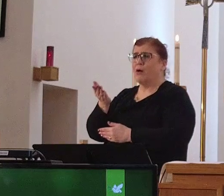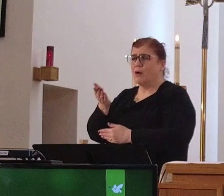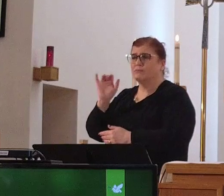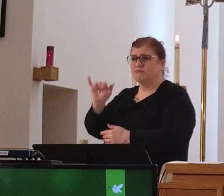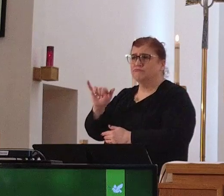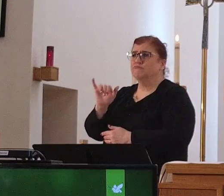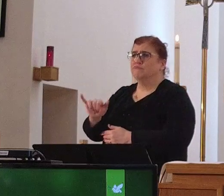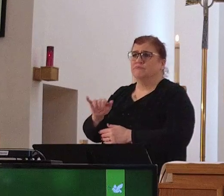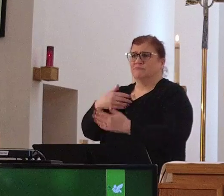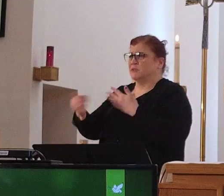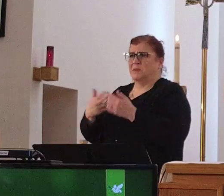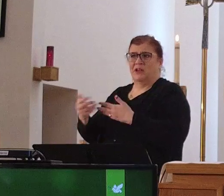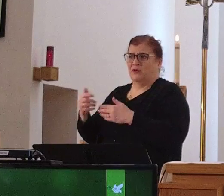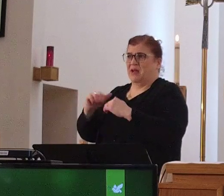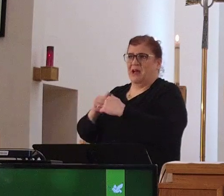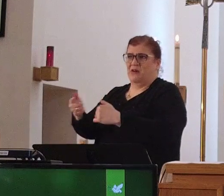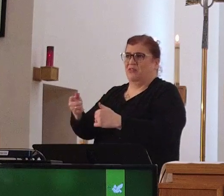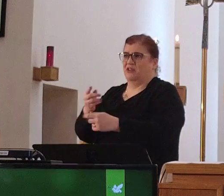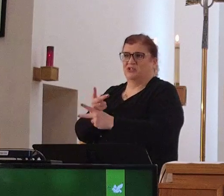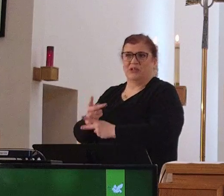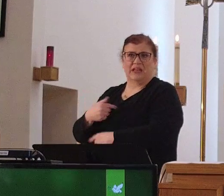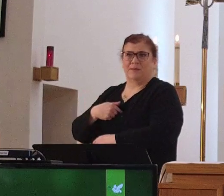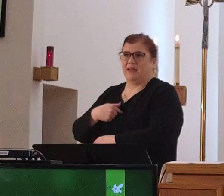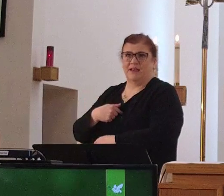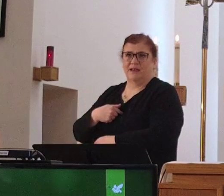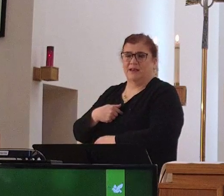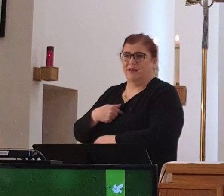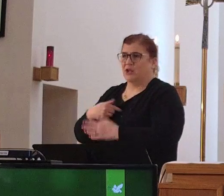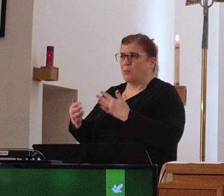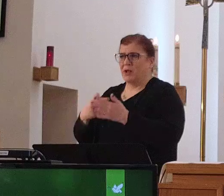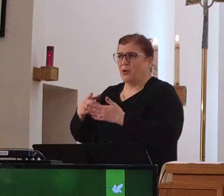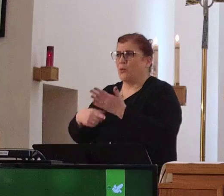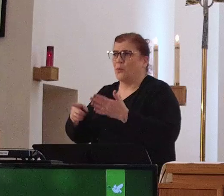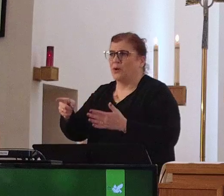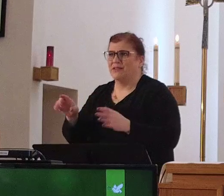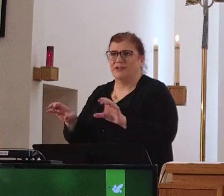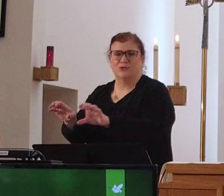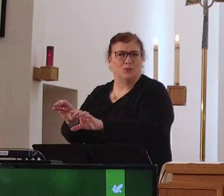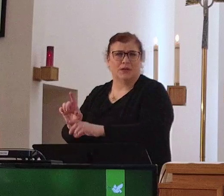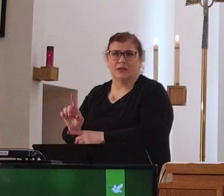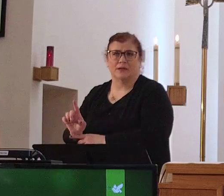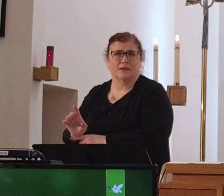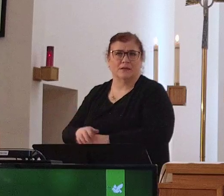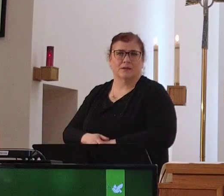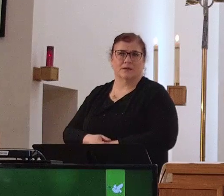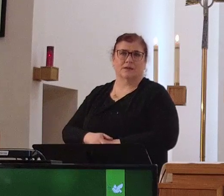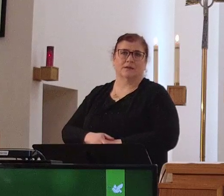matter how they're treating me, no matter what they are doing.